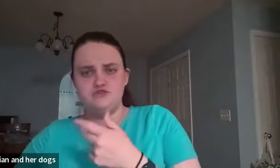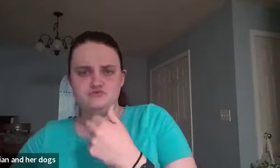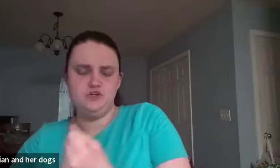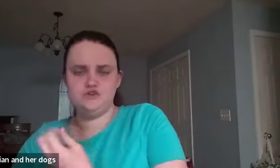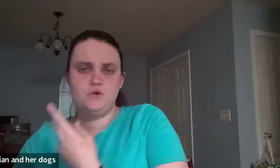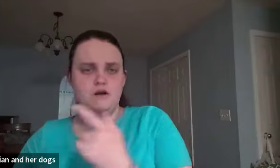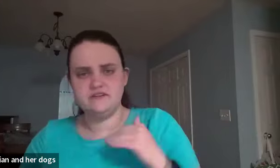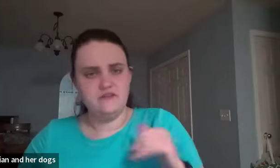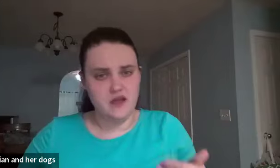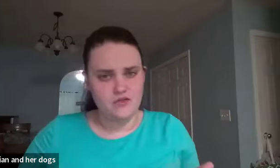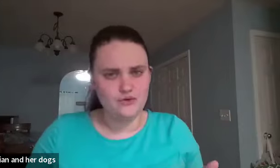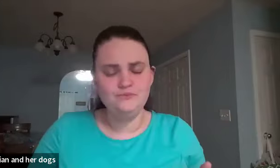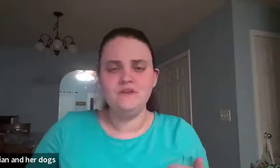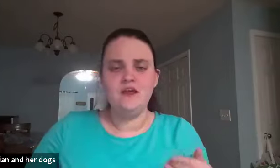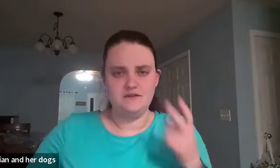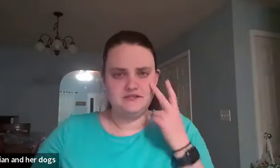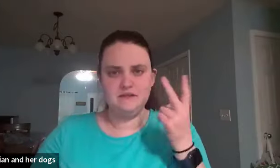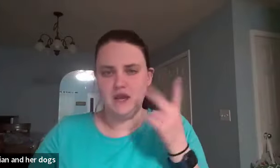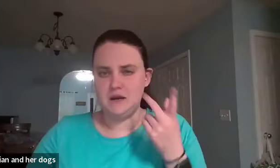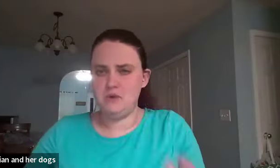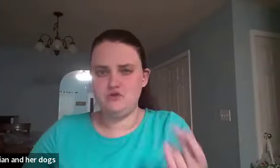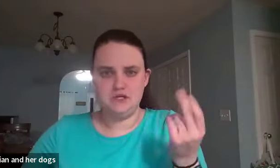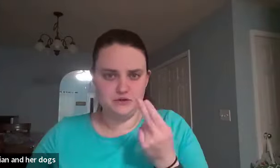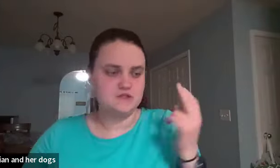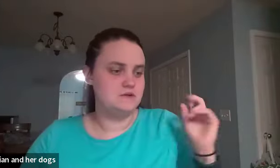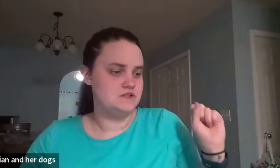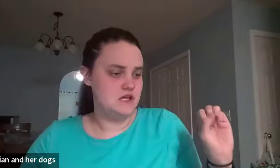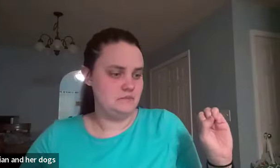one used more often than the other. I've seen them kind of both be used. So